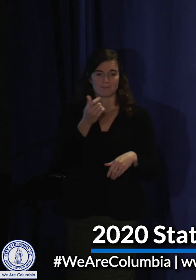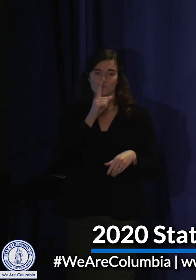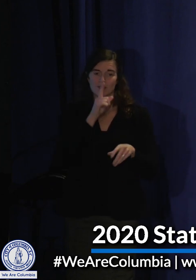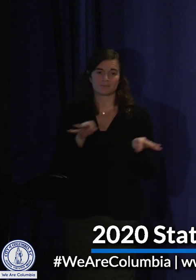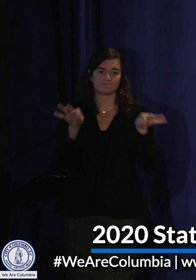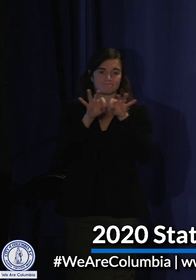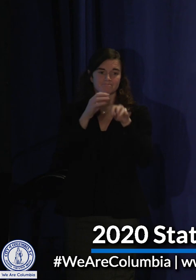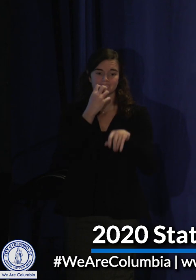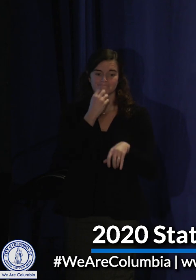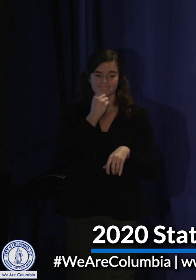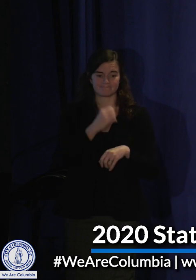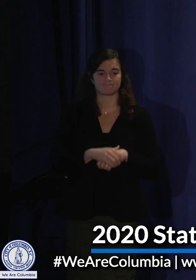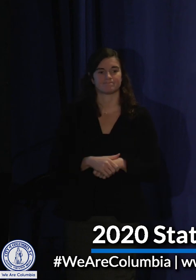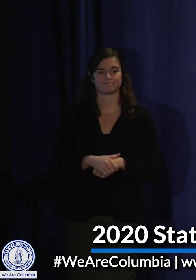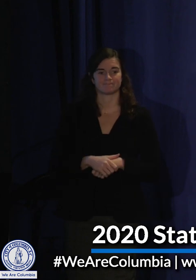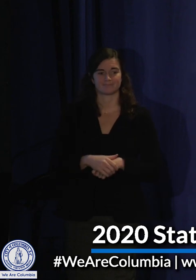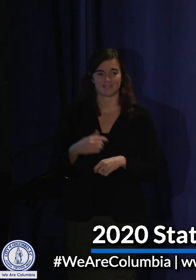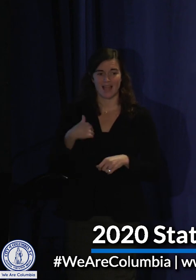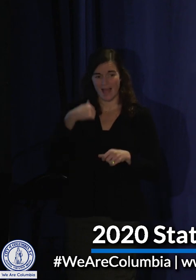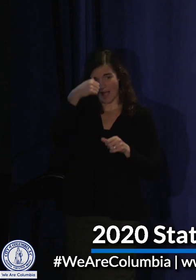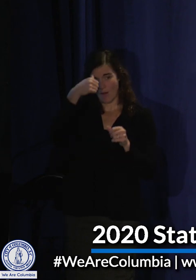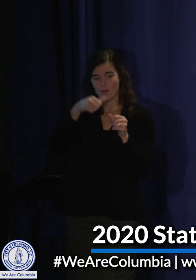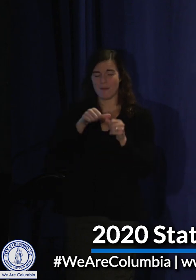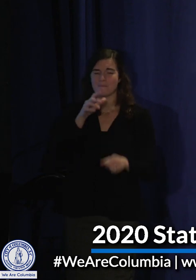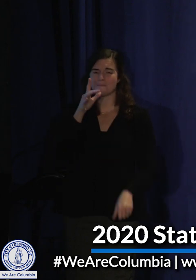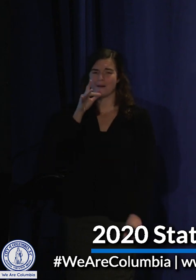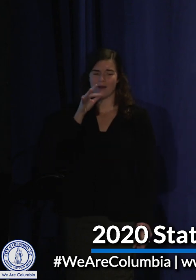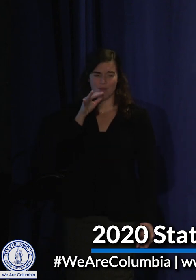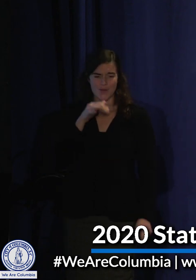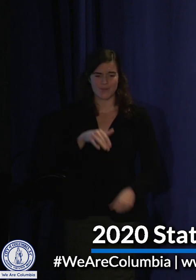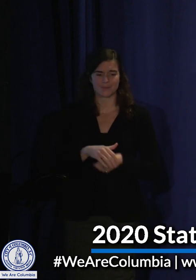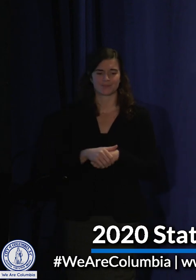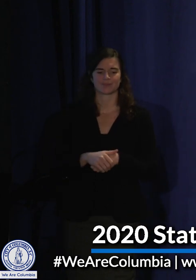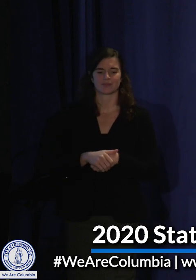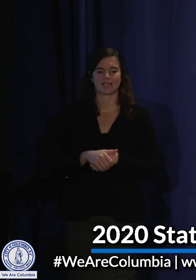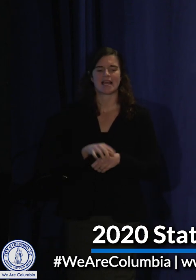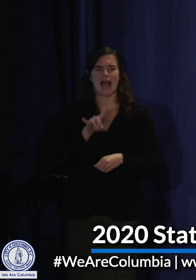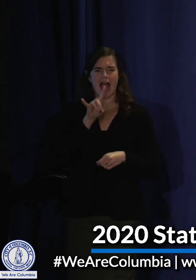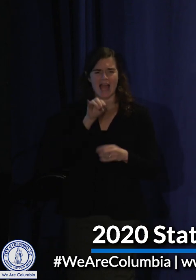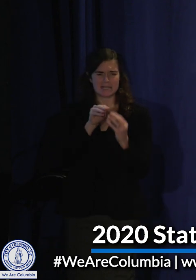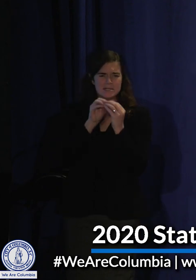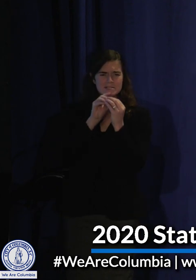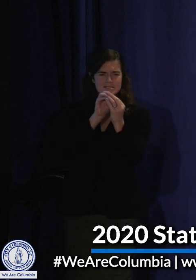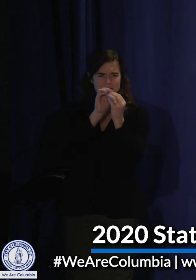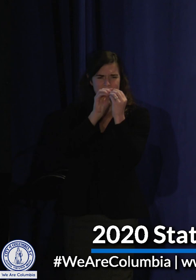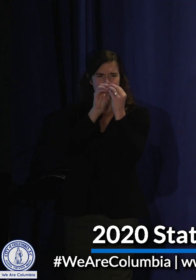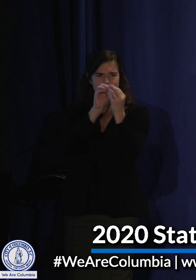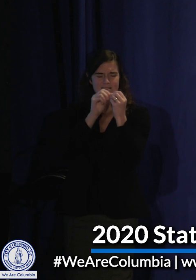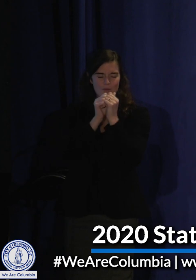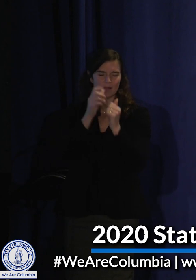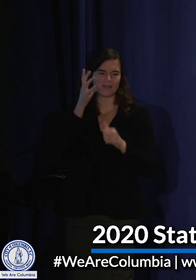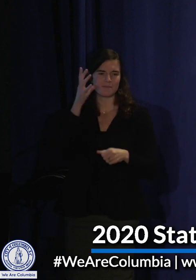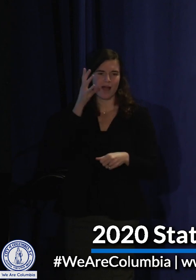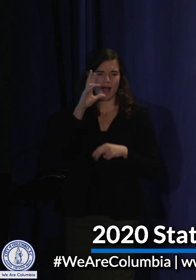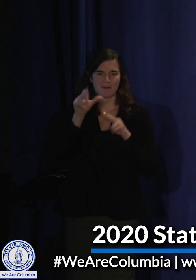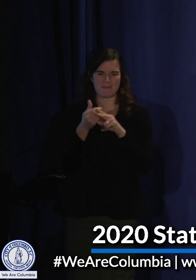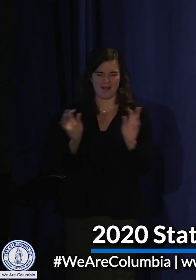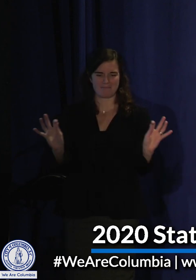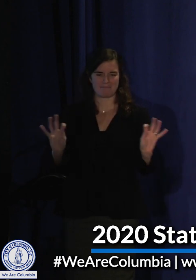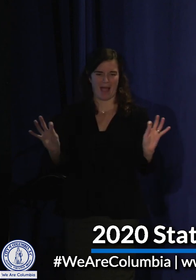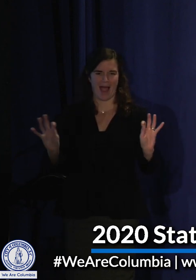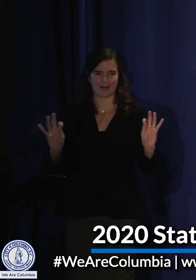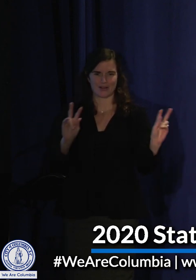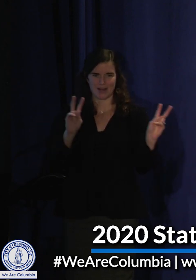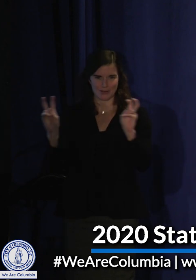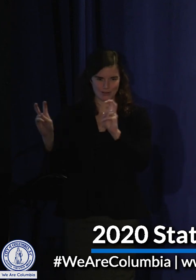I remember my mother, after I engaged in a heated argument with an adult over a minor issue on Sutter Avenue in